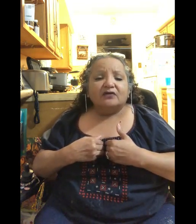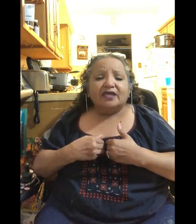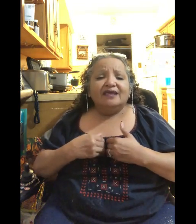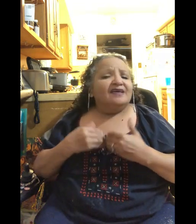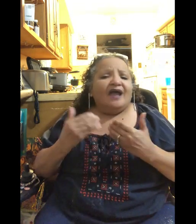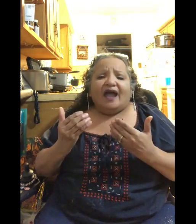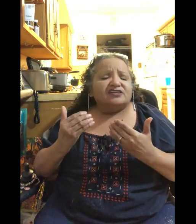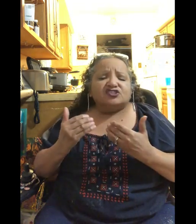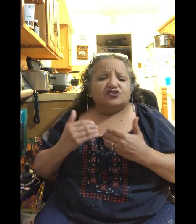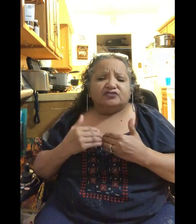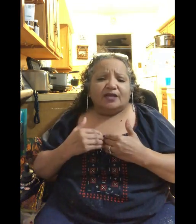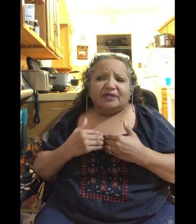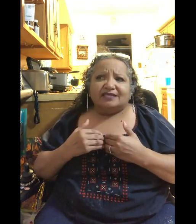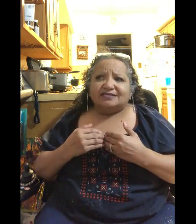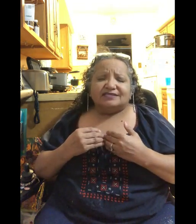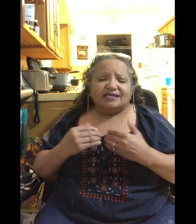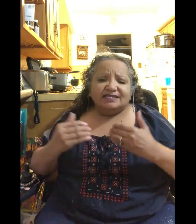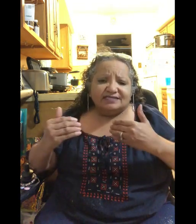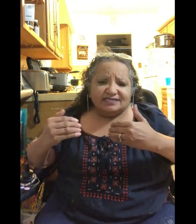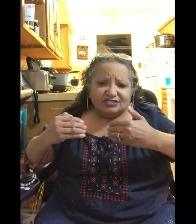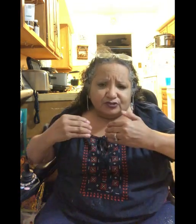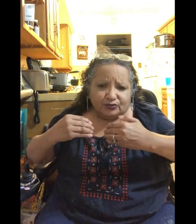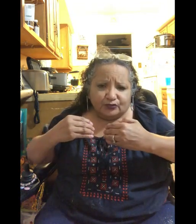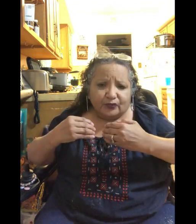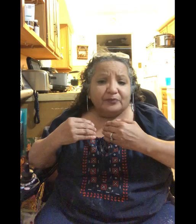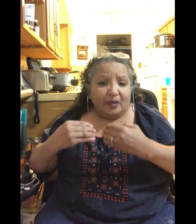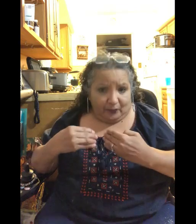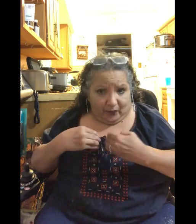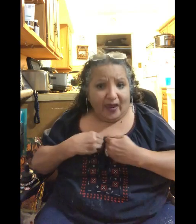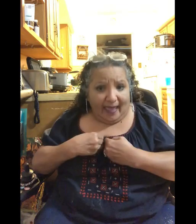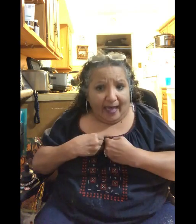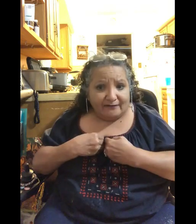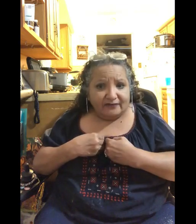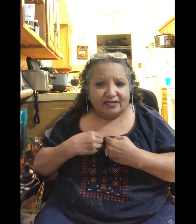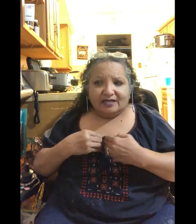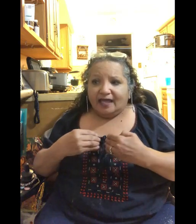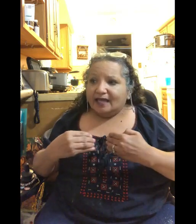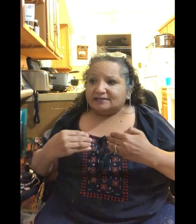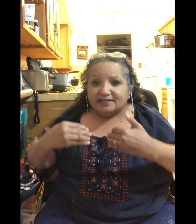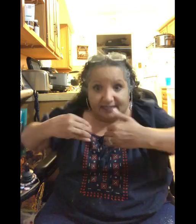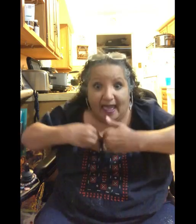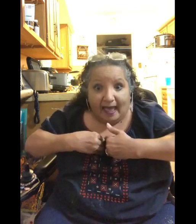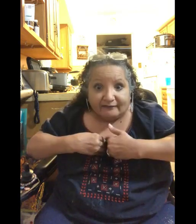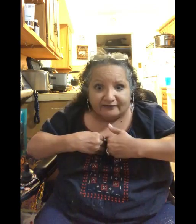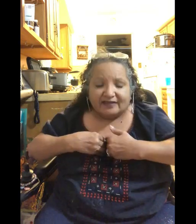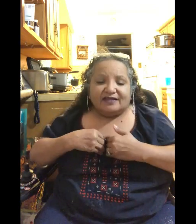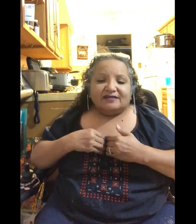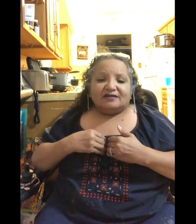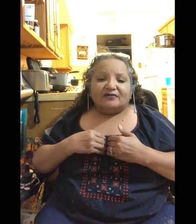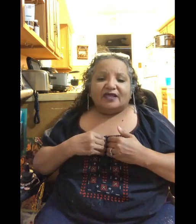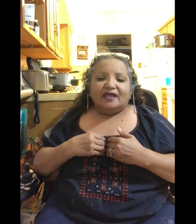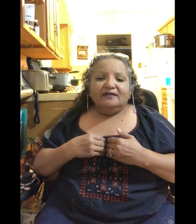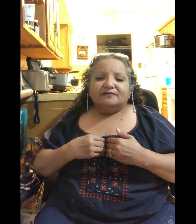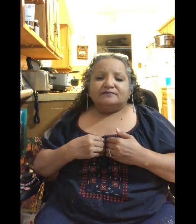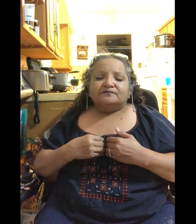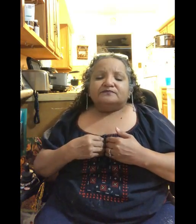Okay, I just use that because it's easy to remember have as in half. Okay,